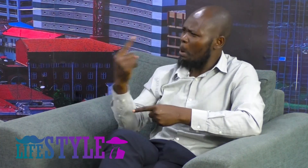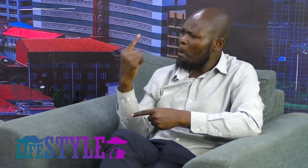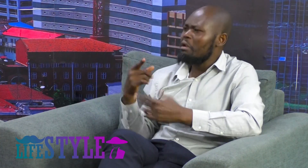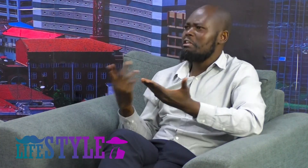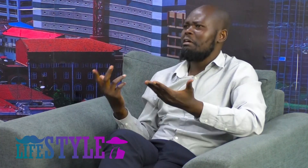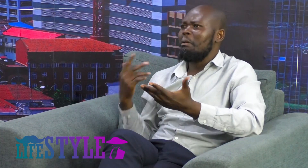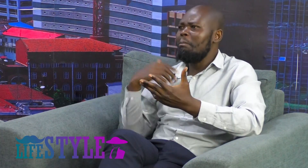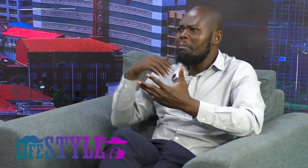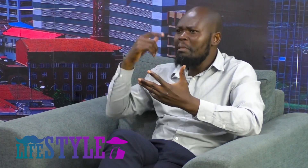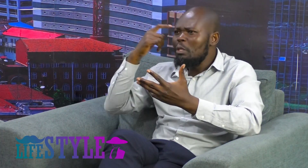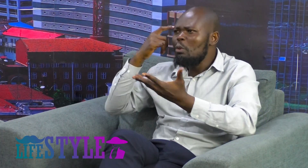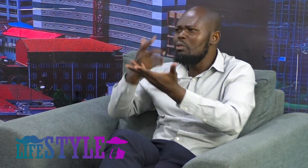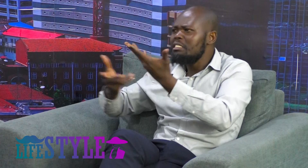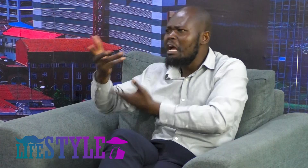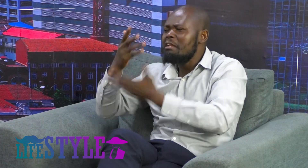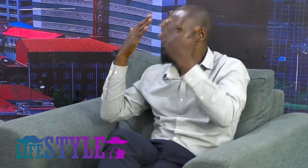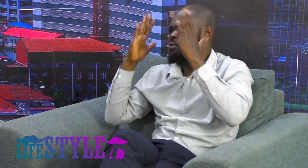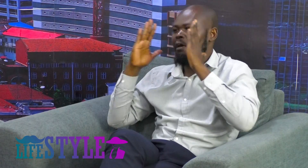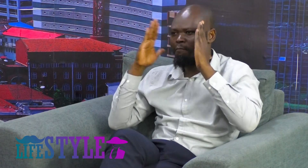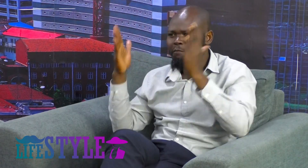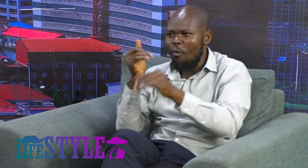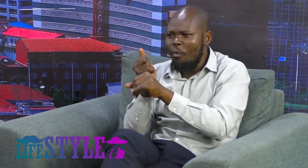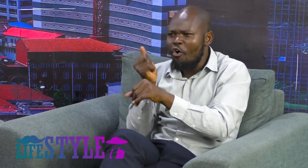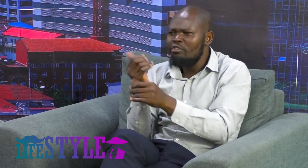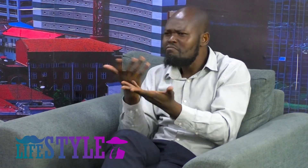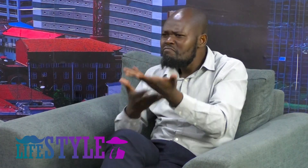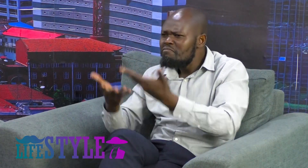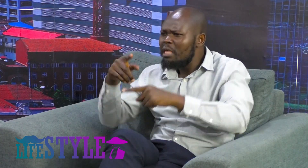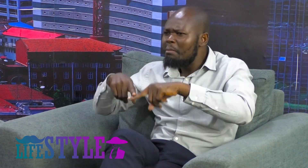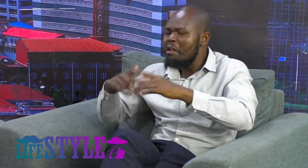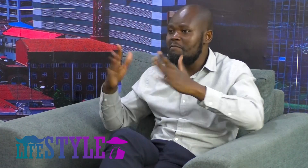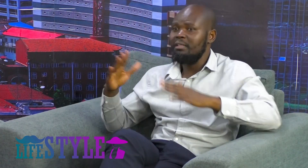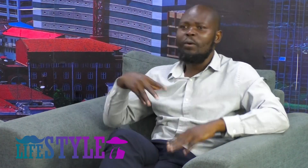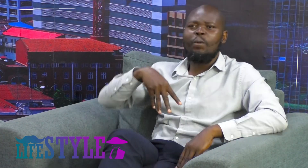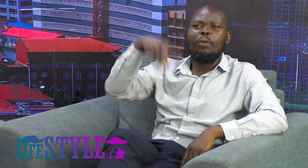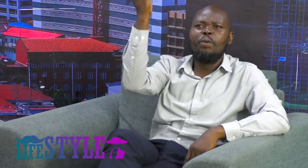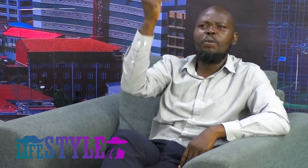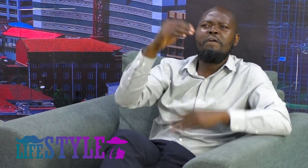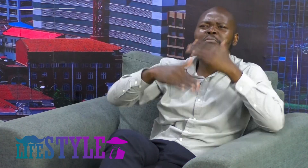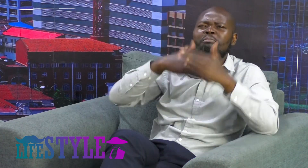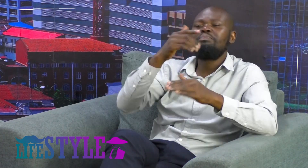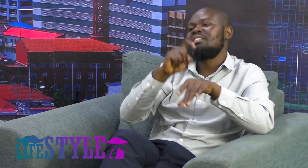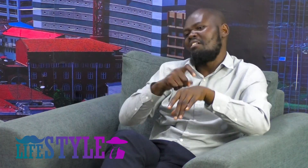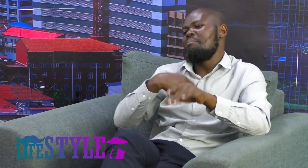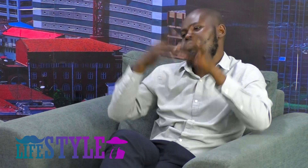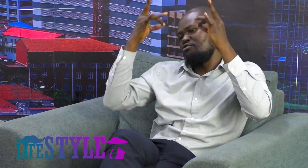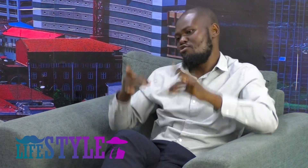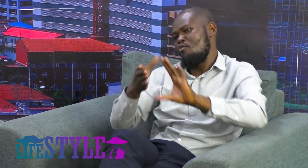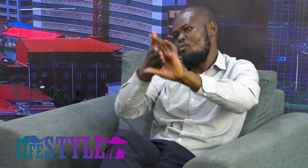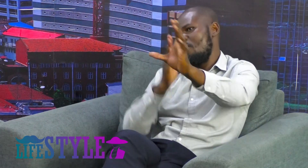yeah, first time we were here with another staff, his name was Evans, who was helping us with maintenance